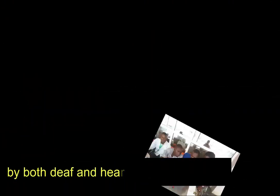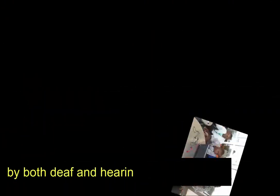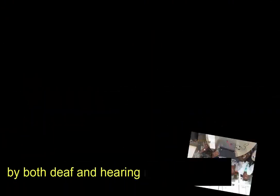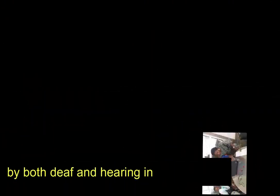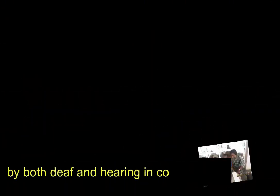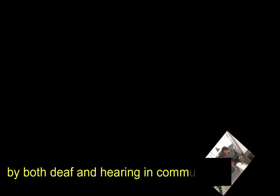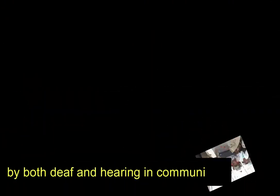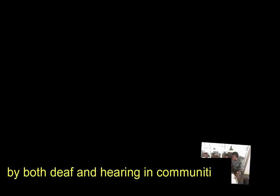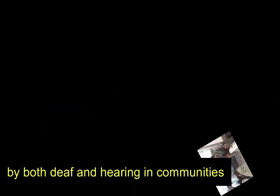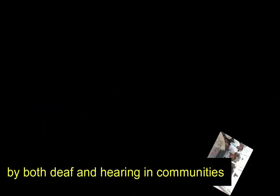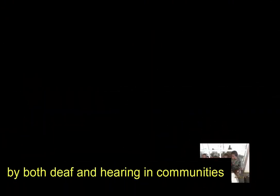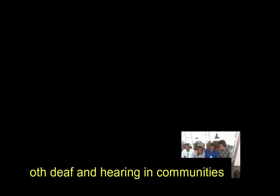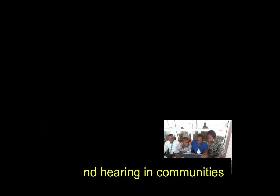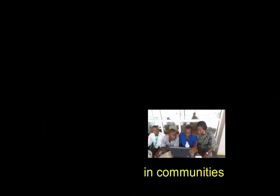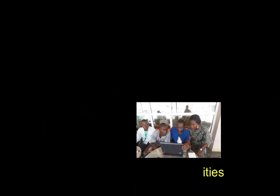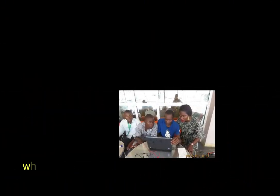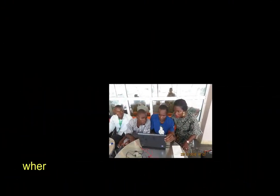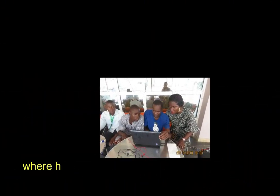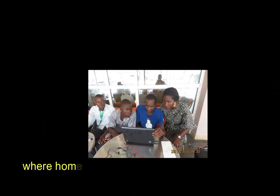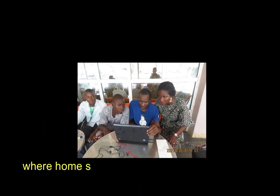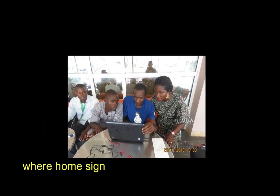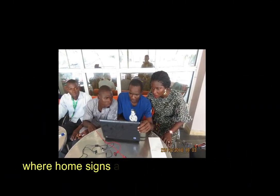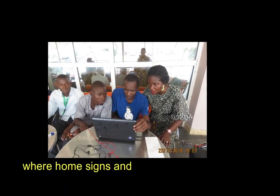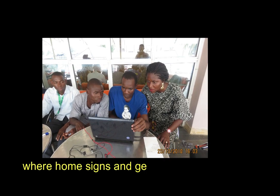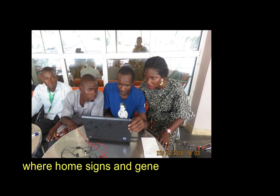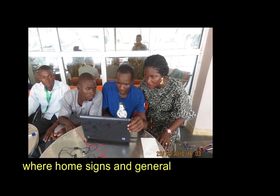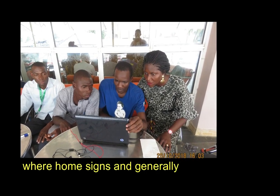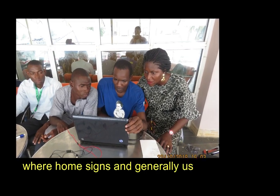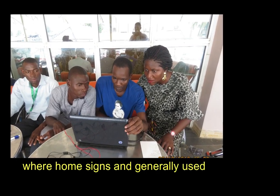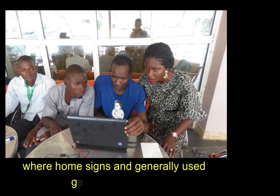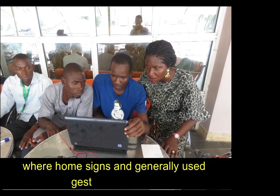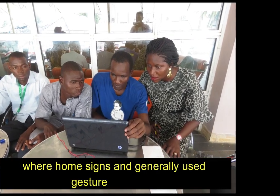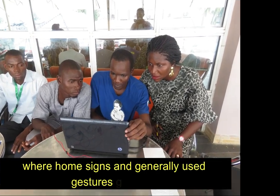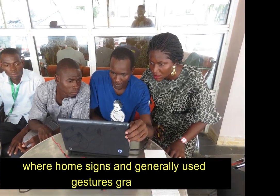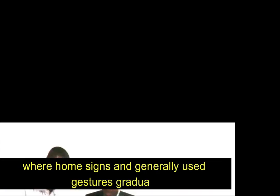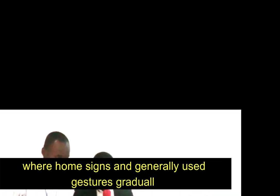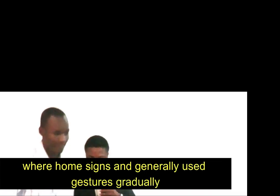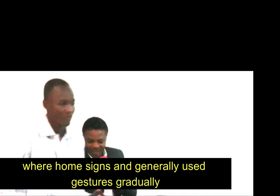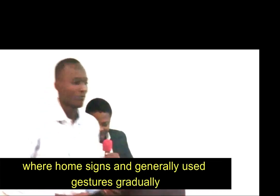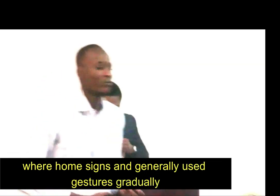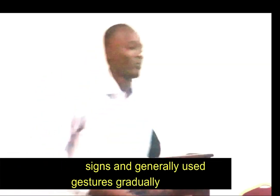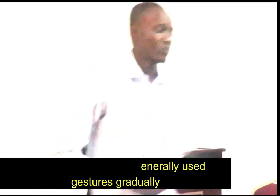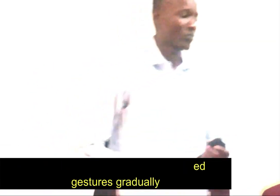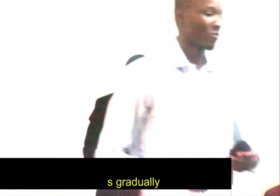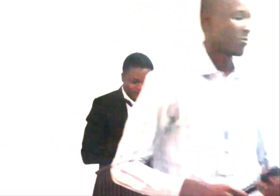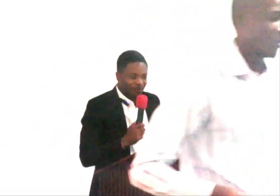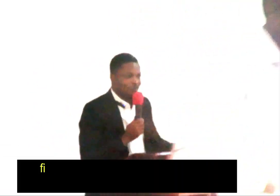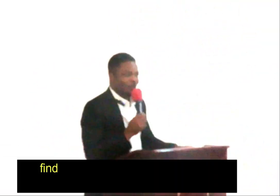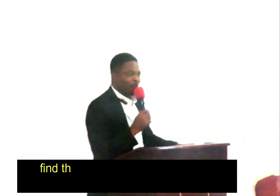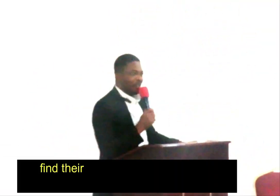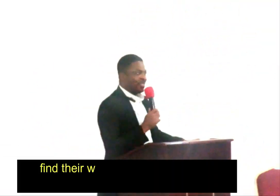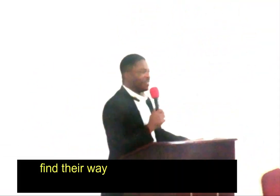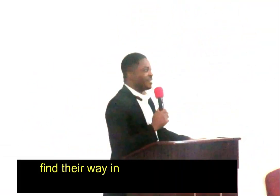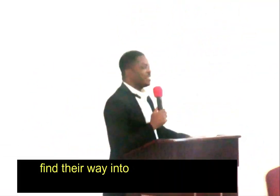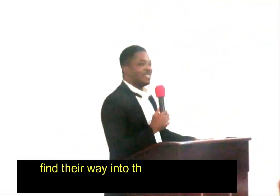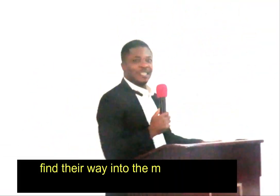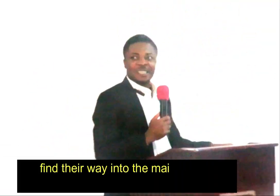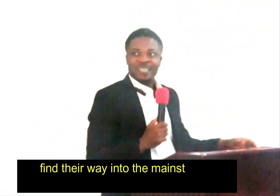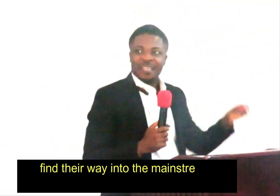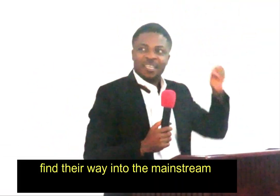and hearing in communities, where home signs and generally used gestures gradually find their way into the